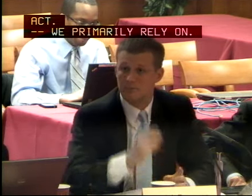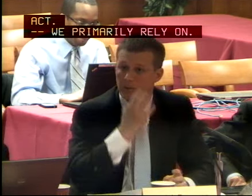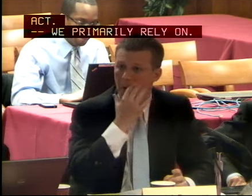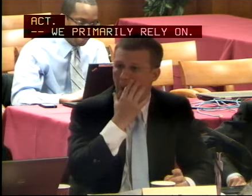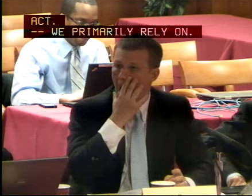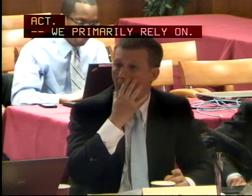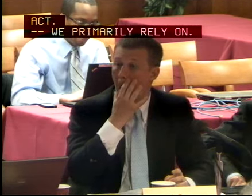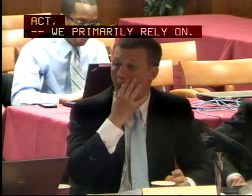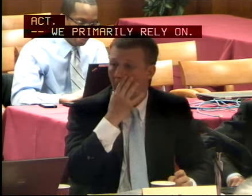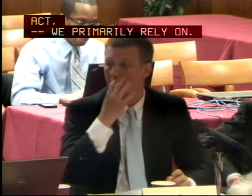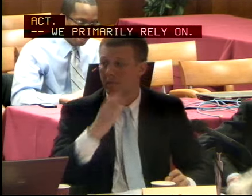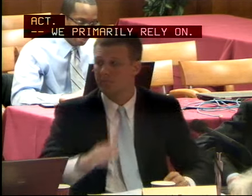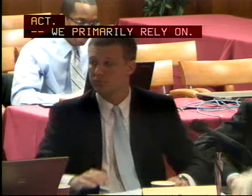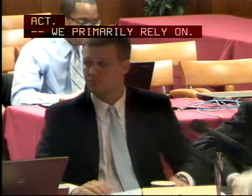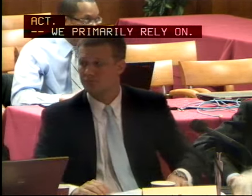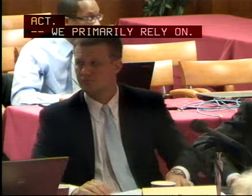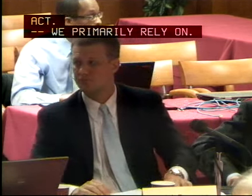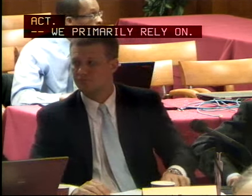Move into the next item on the agenda.